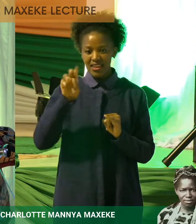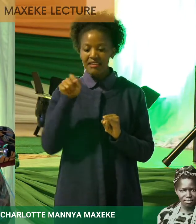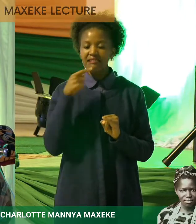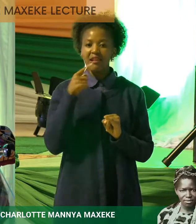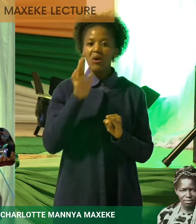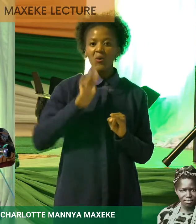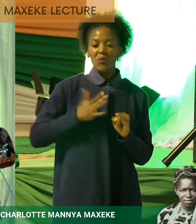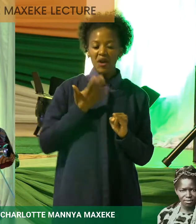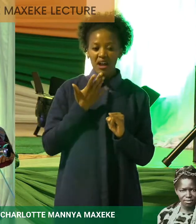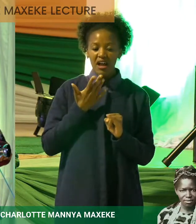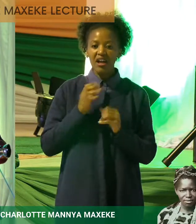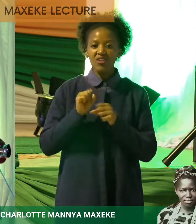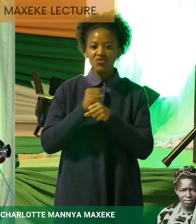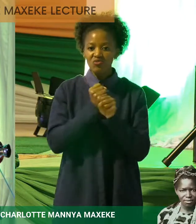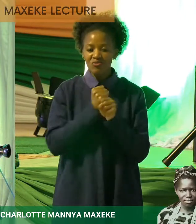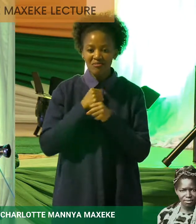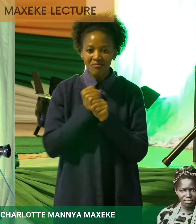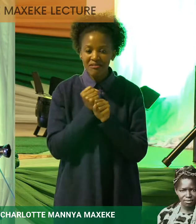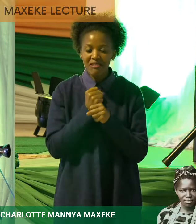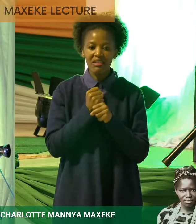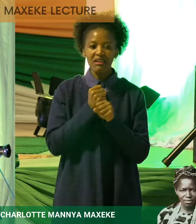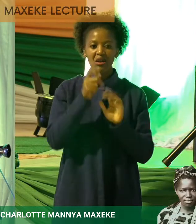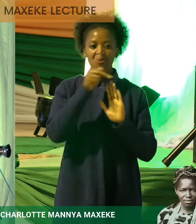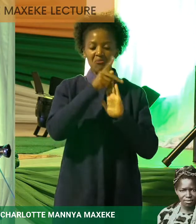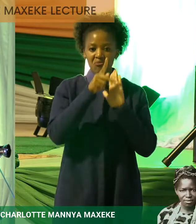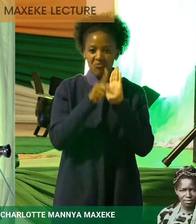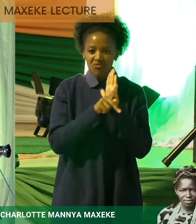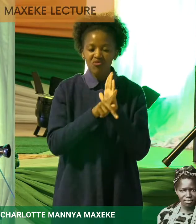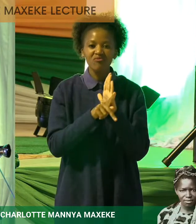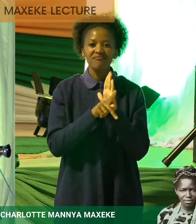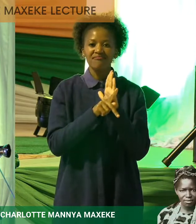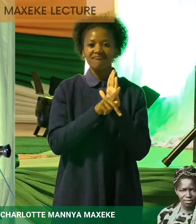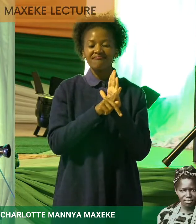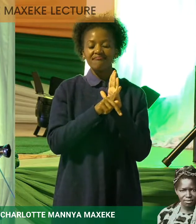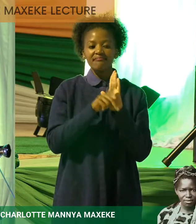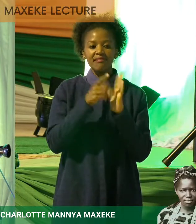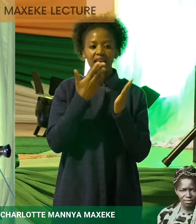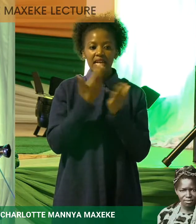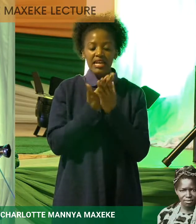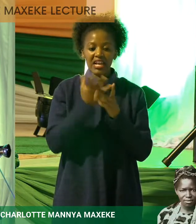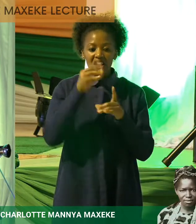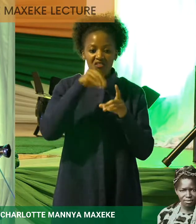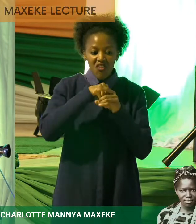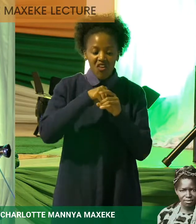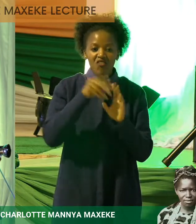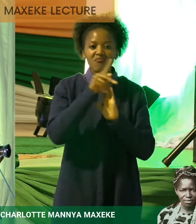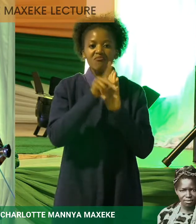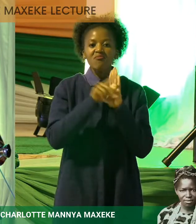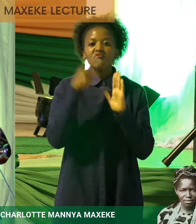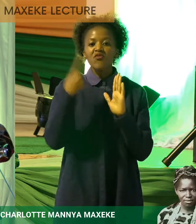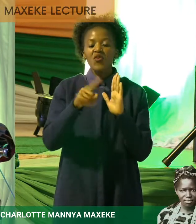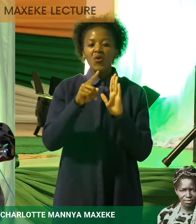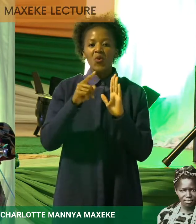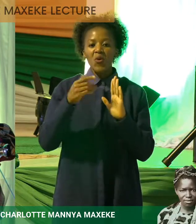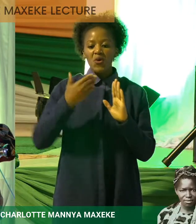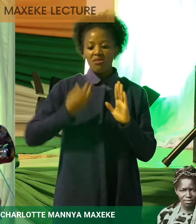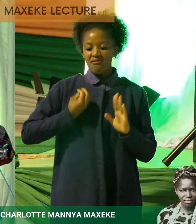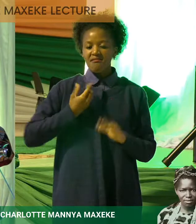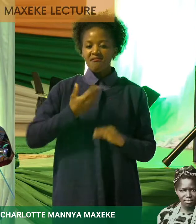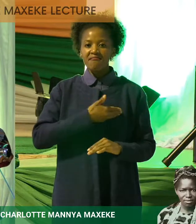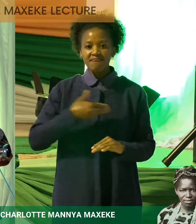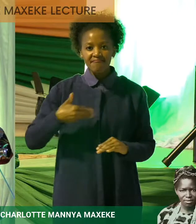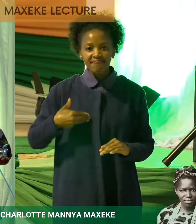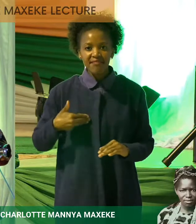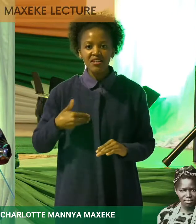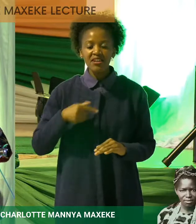And I think with those legacy projects, if we can include a program that empowers a young woman, because this patriarchy and